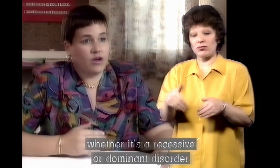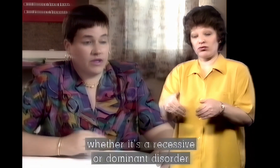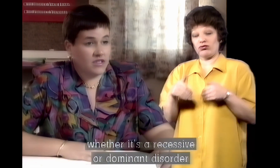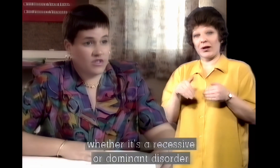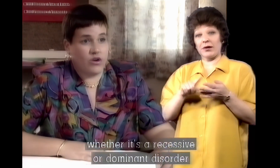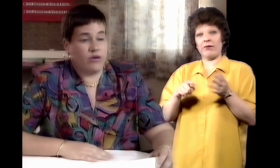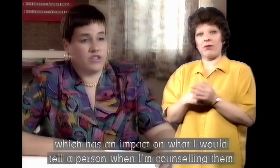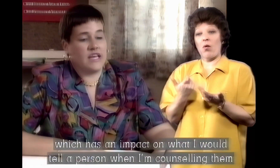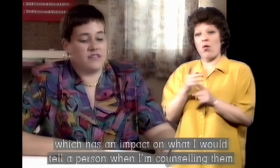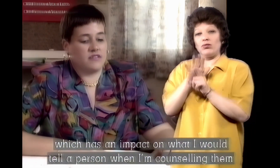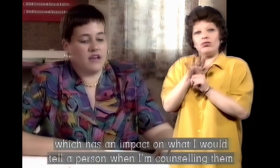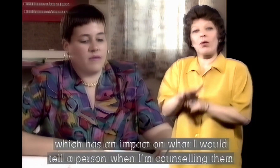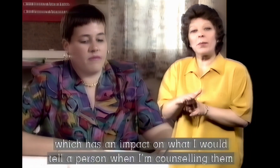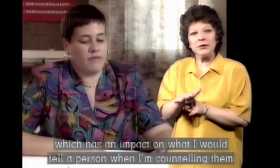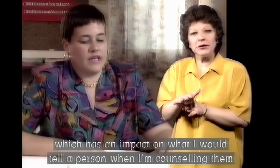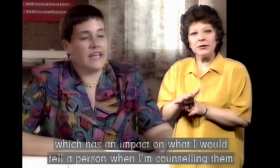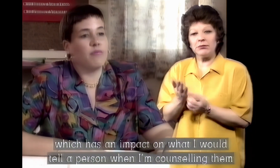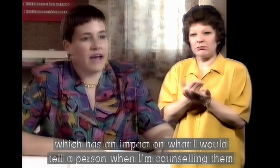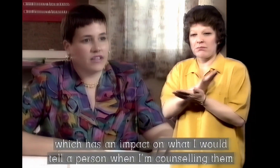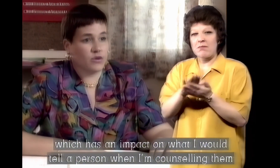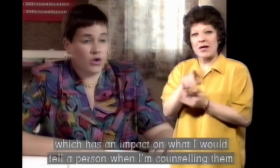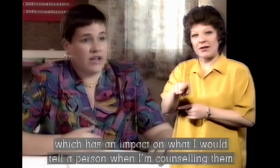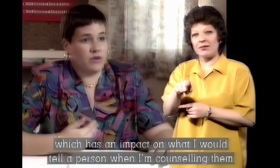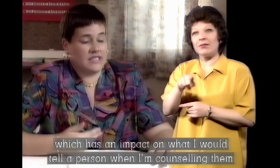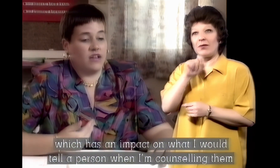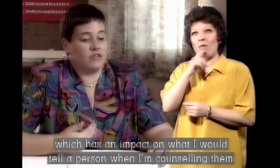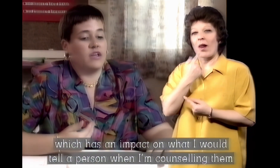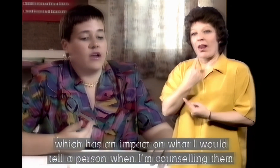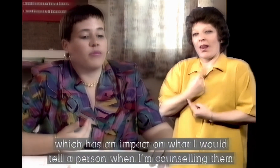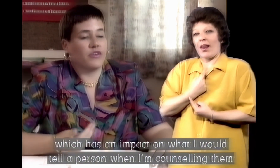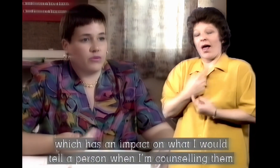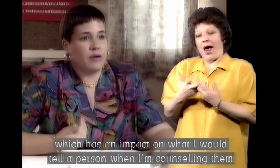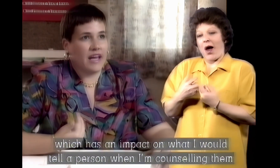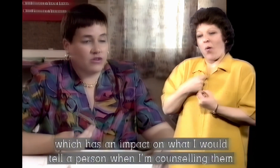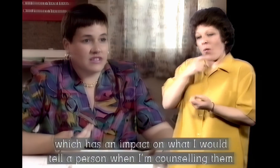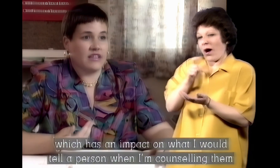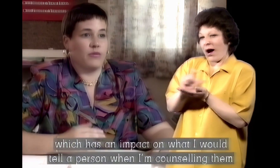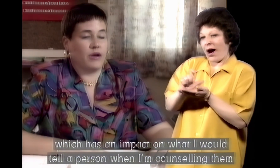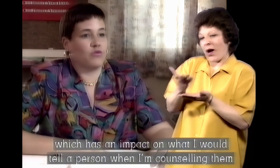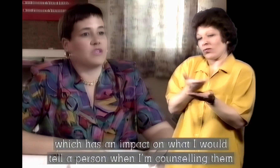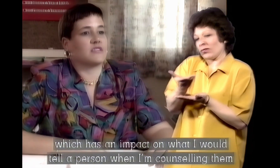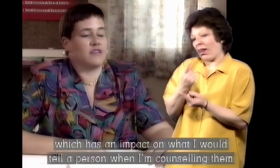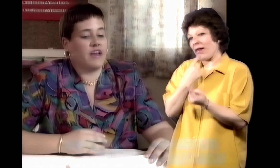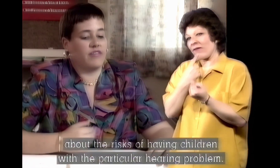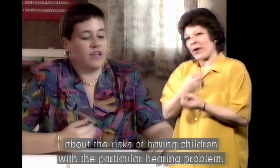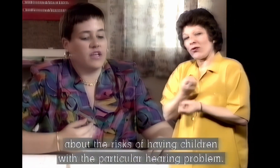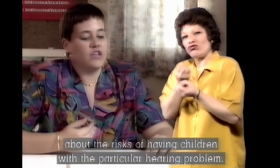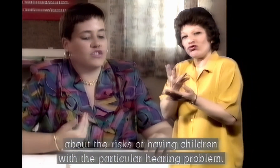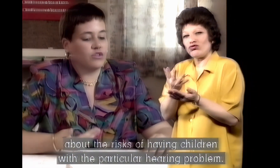dominant disorder, which has an impact on what I would tell a person when I'm counseling them about the risks of having children